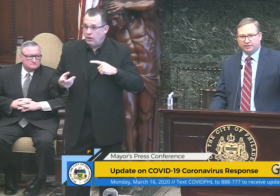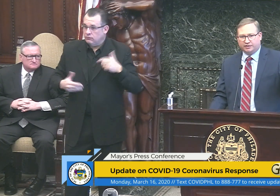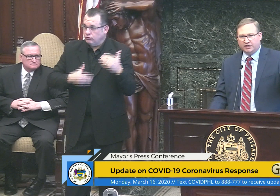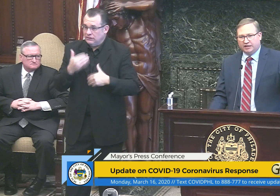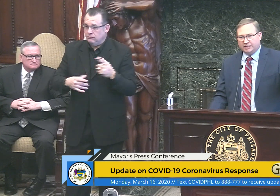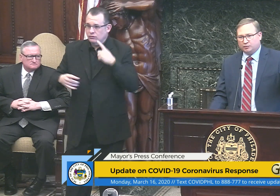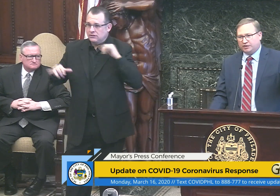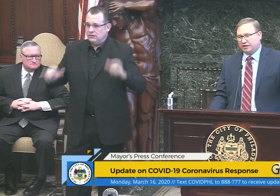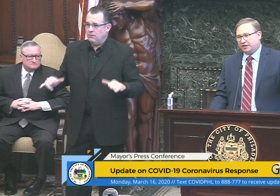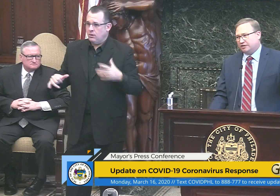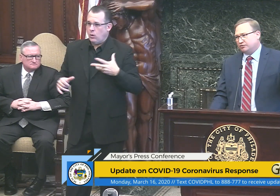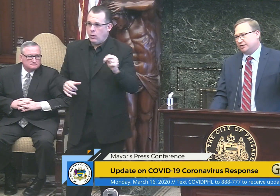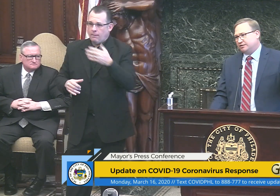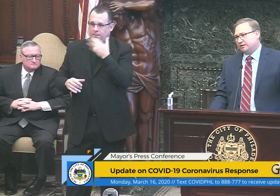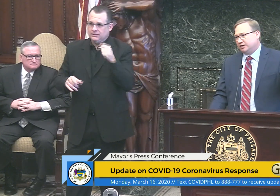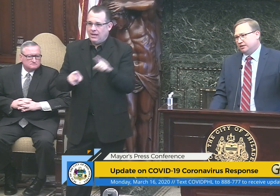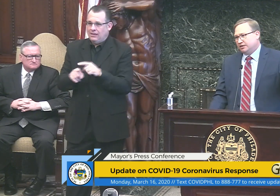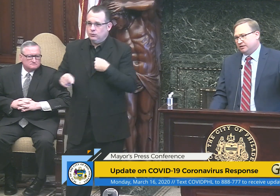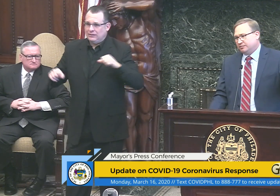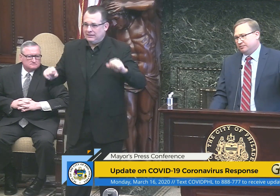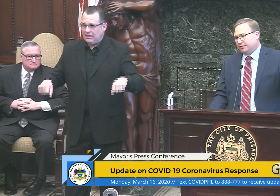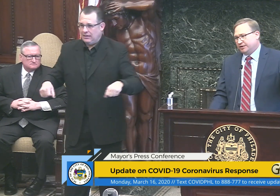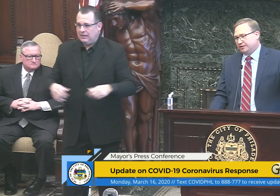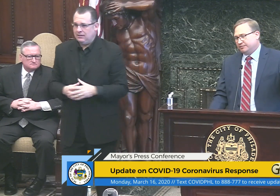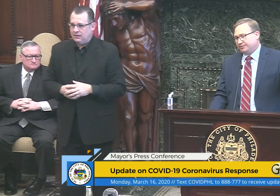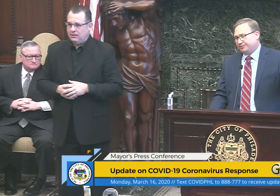our ability as we, again, try to